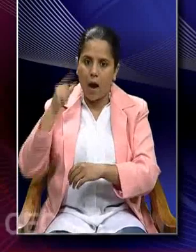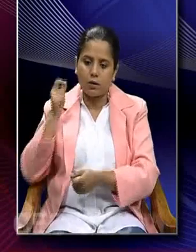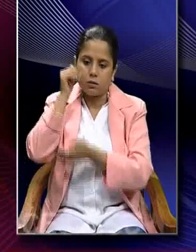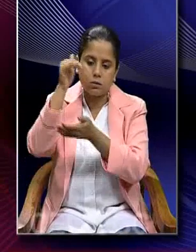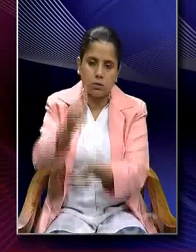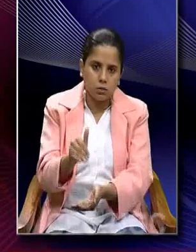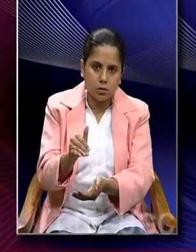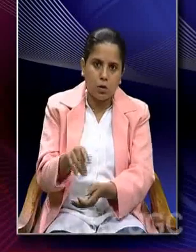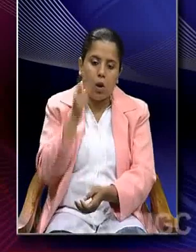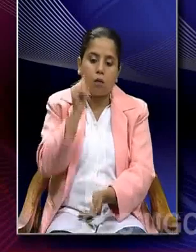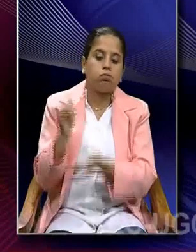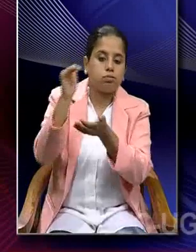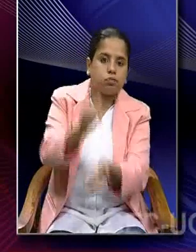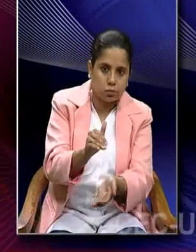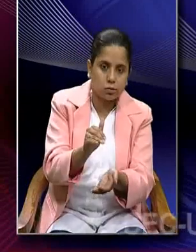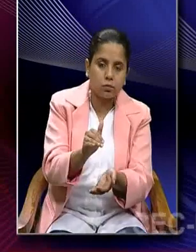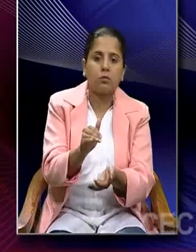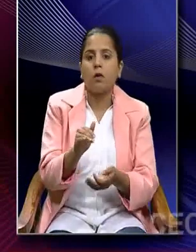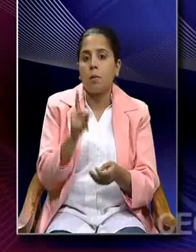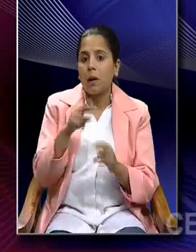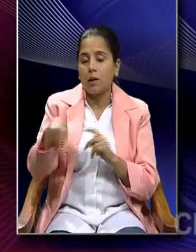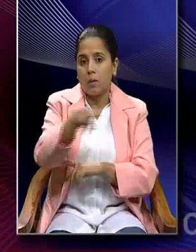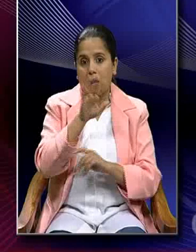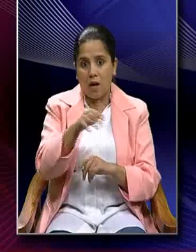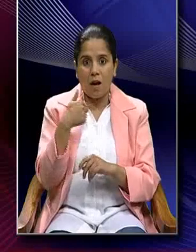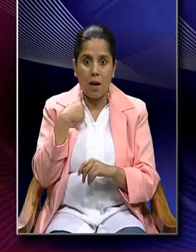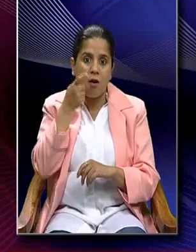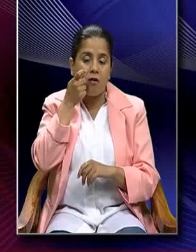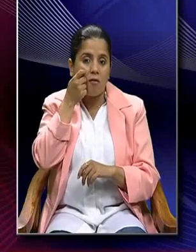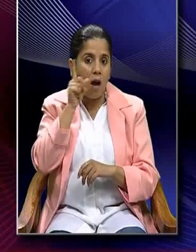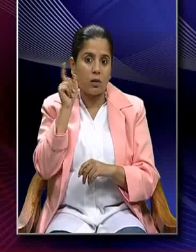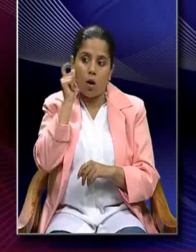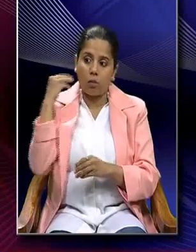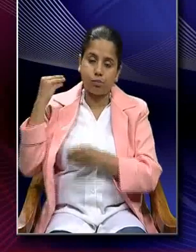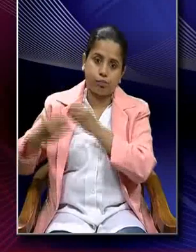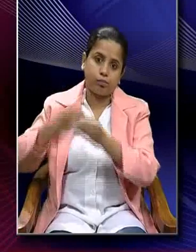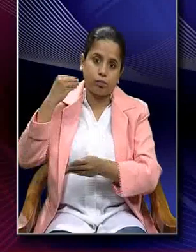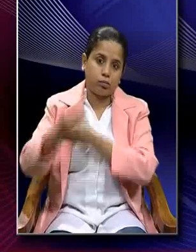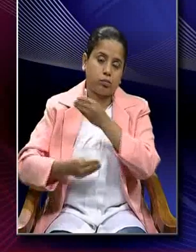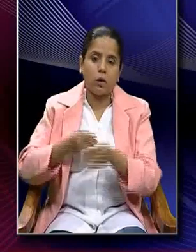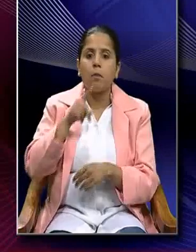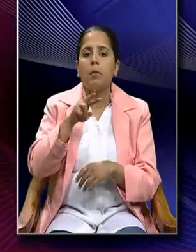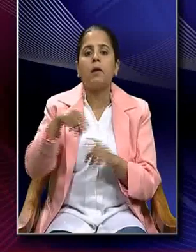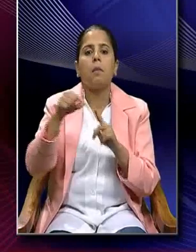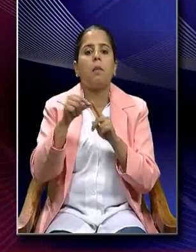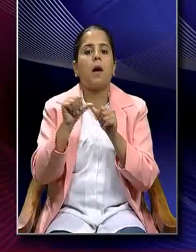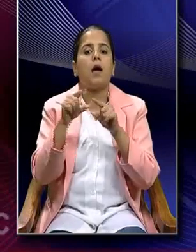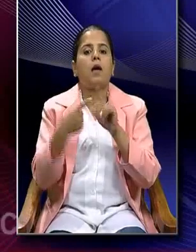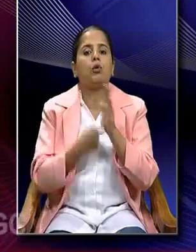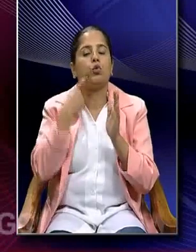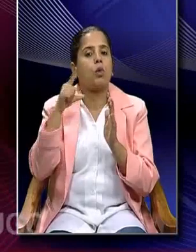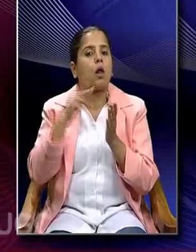son to grandson. So when you have a patrilineal line of descent, the idea is that